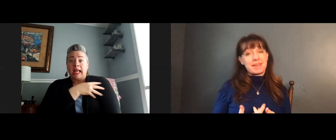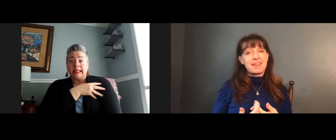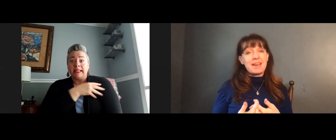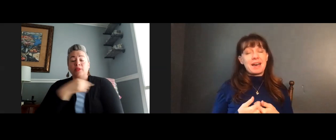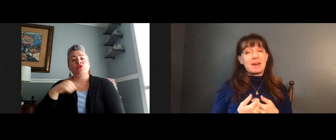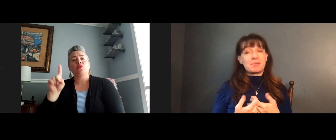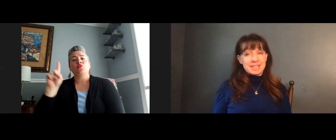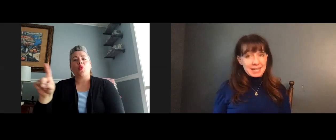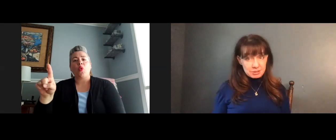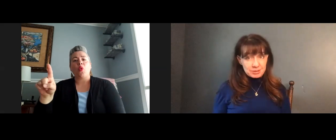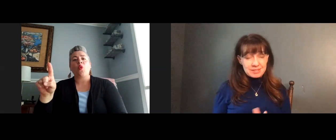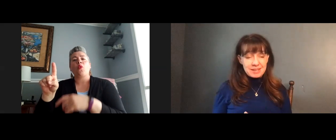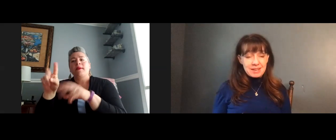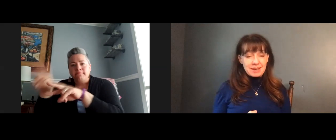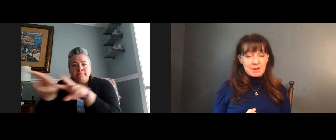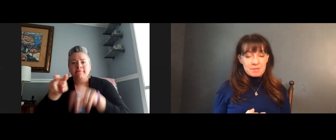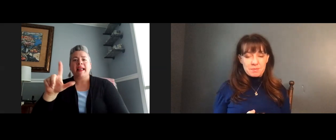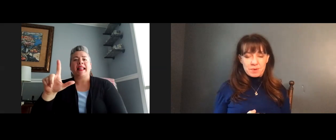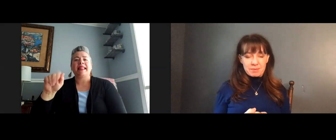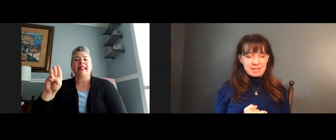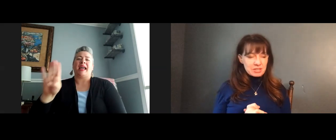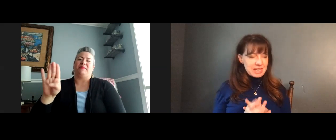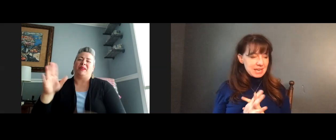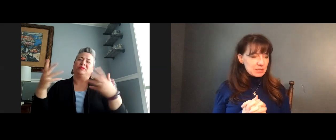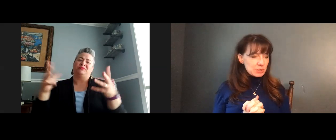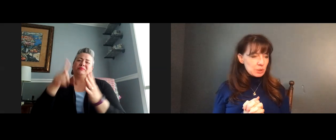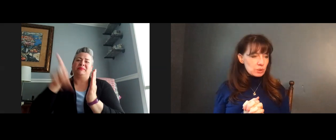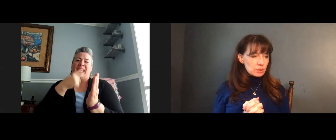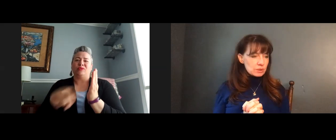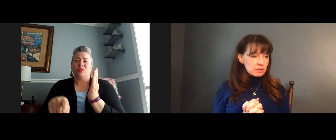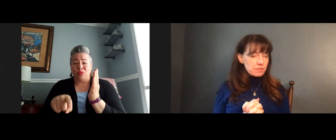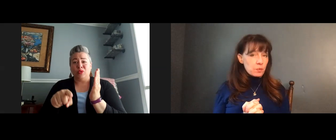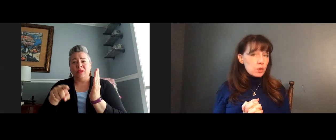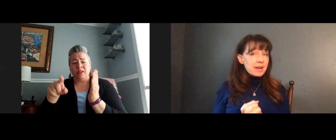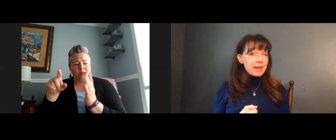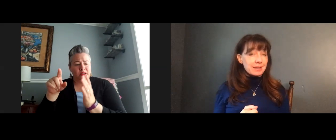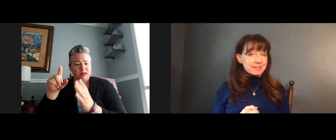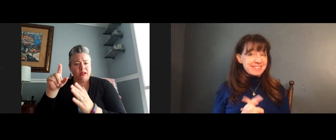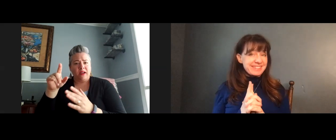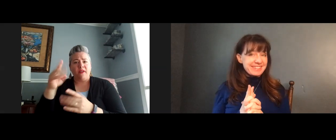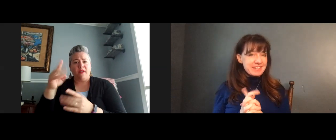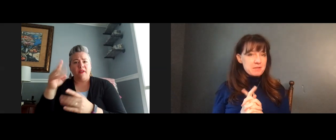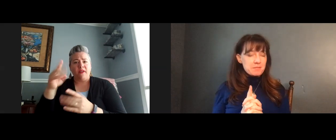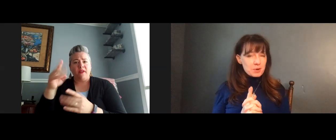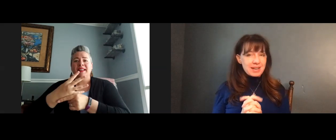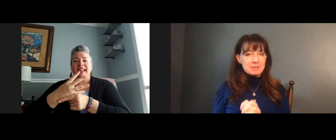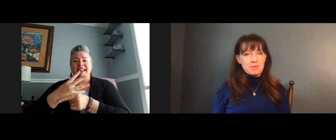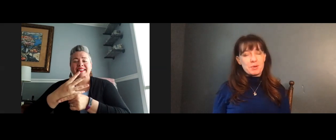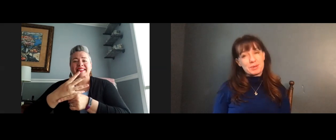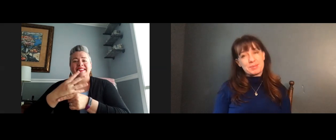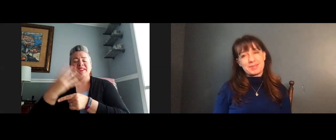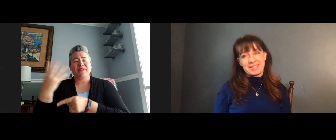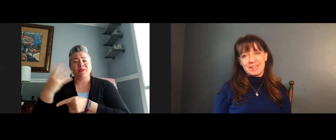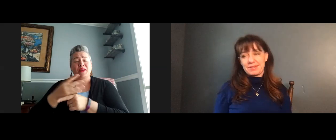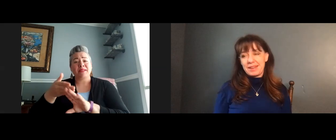lambing uh was canceled uh it was actually canceled four days four days